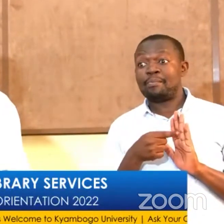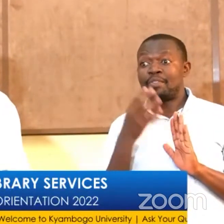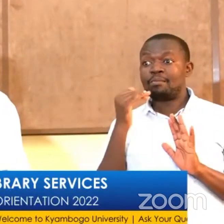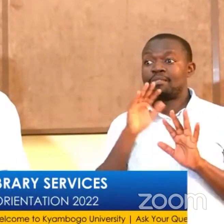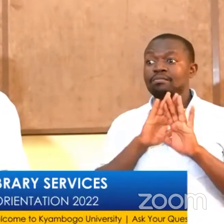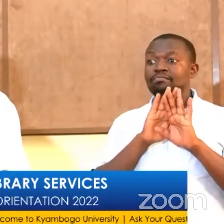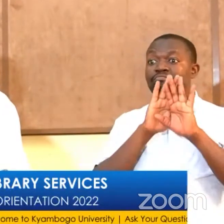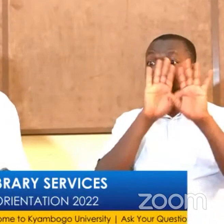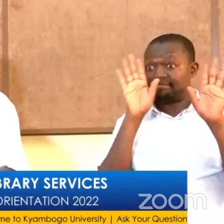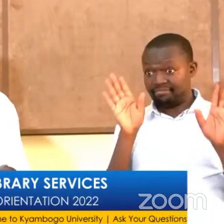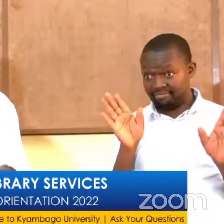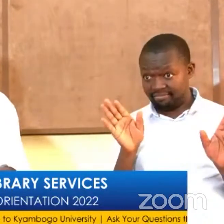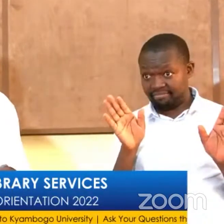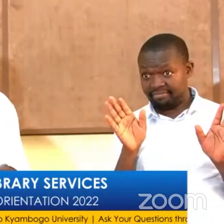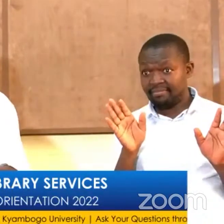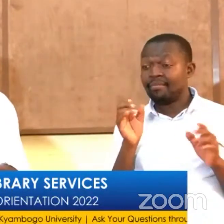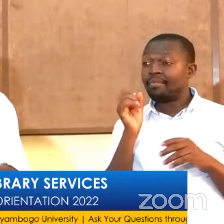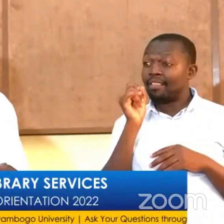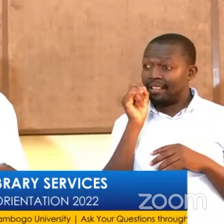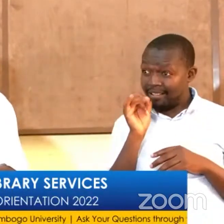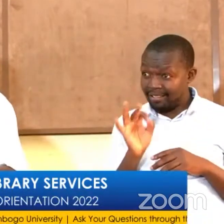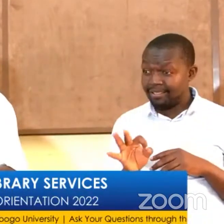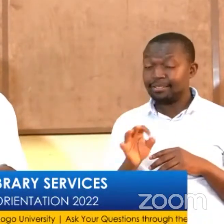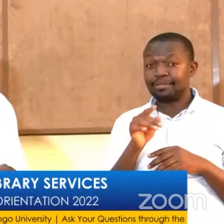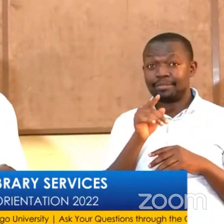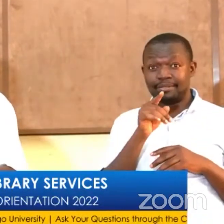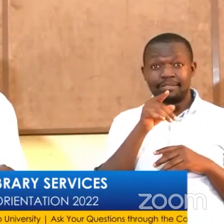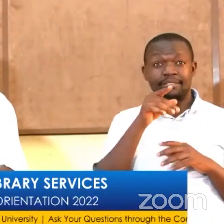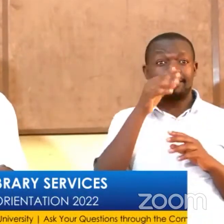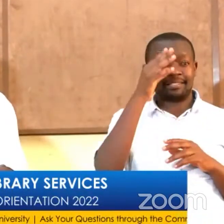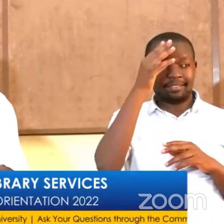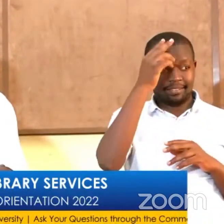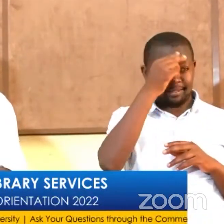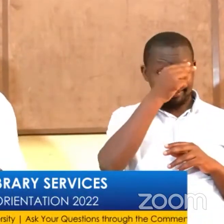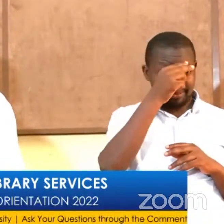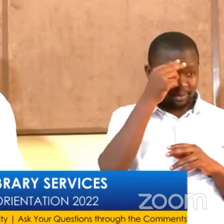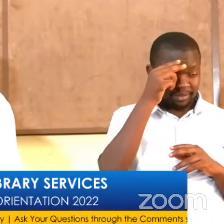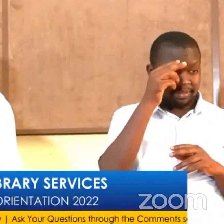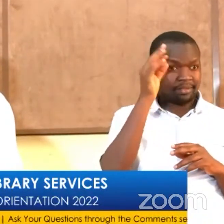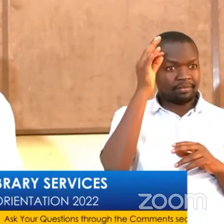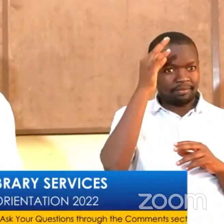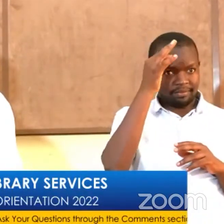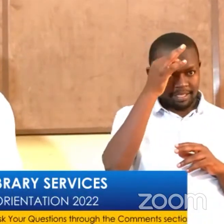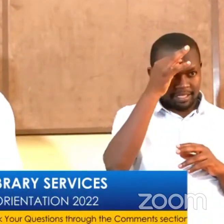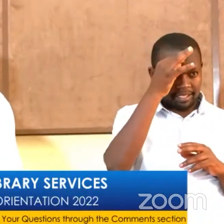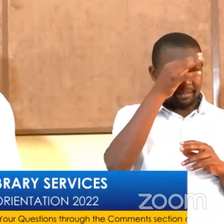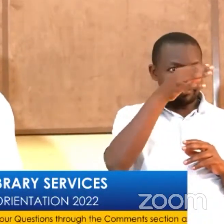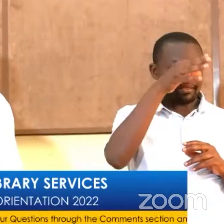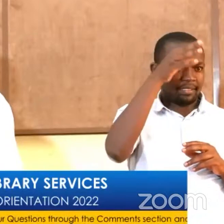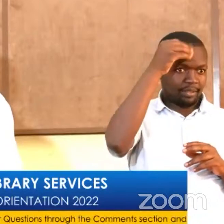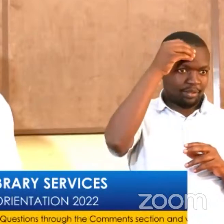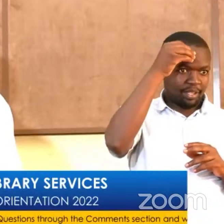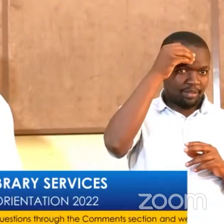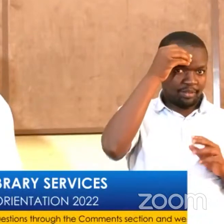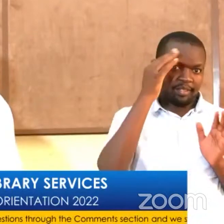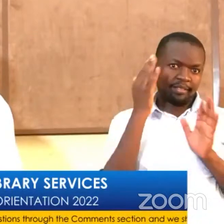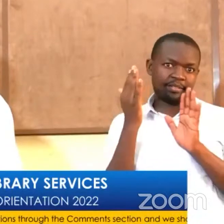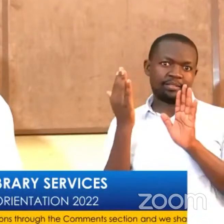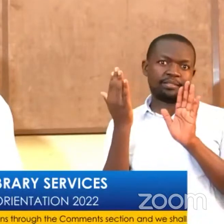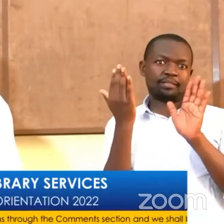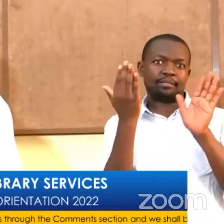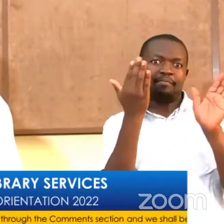clear. If you are a student under Faculty of Education, then you should turn up together with